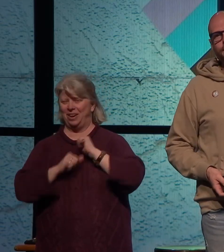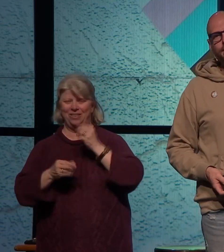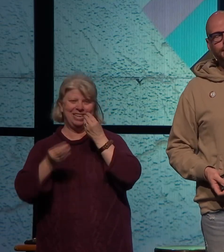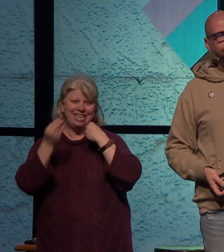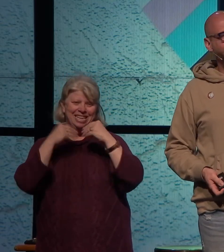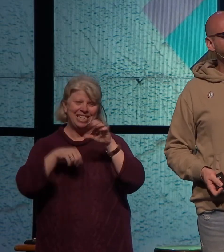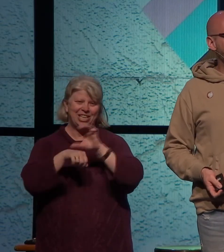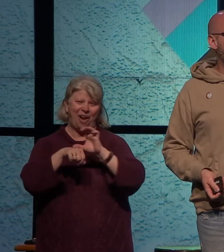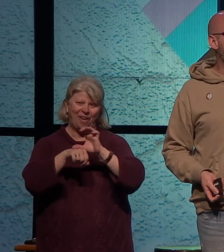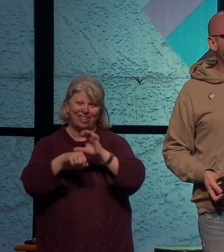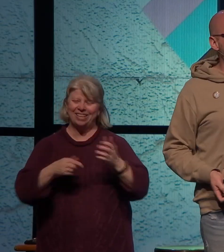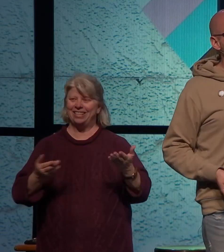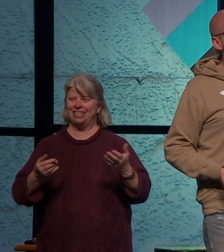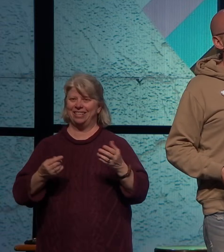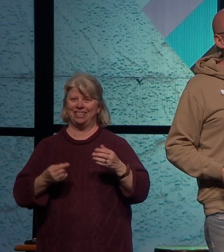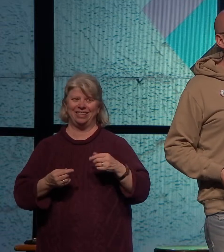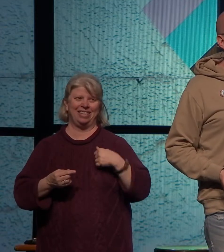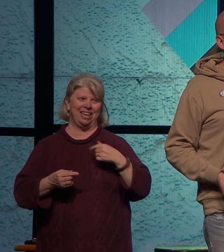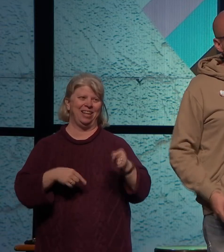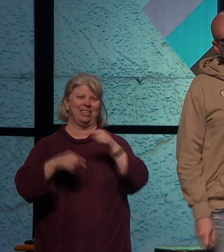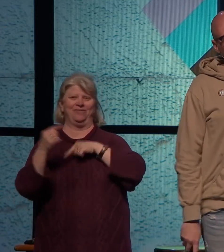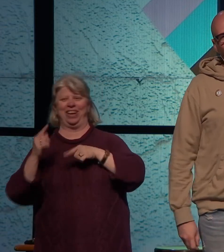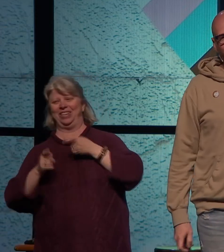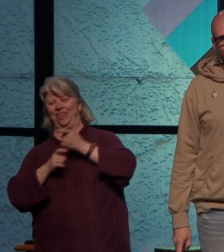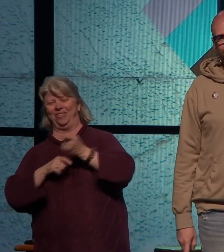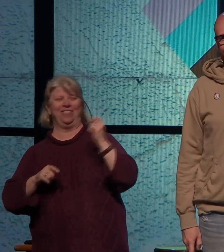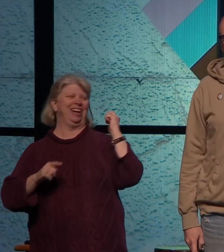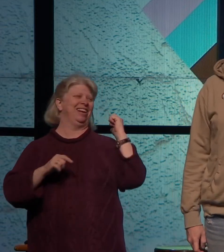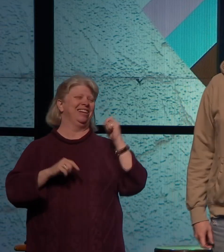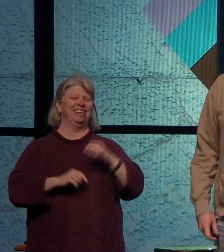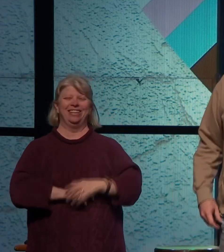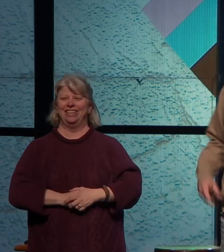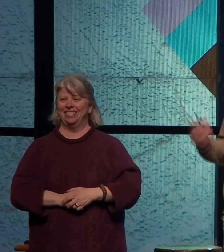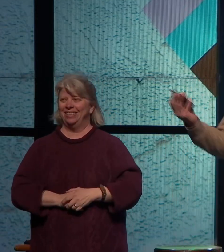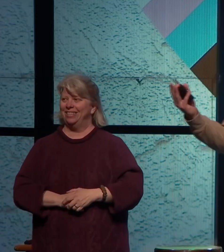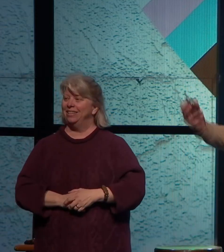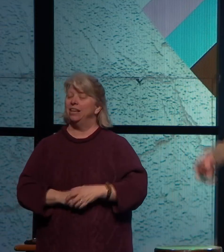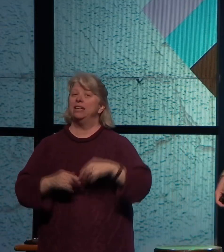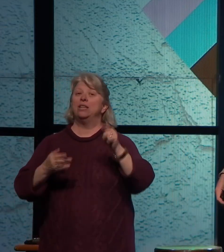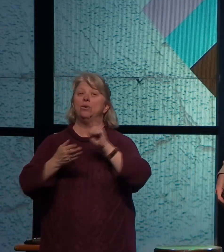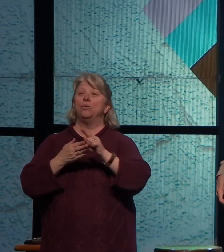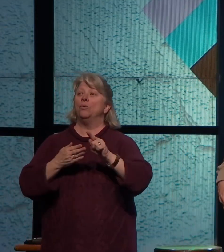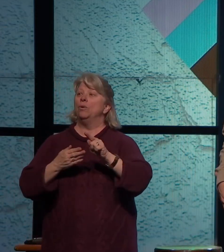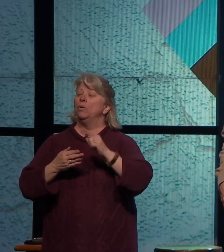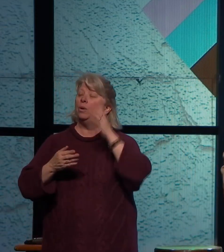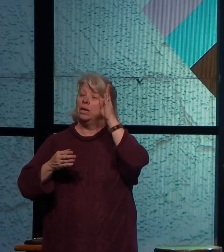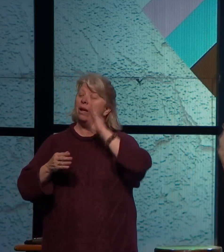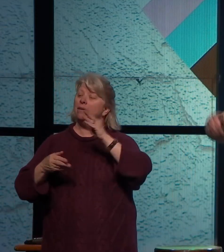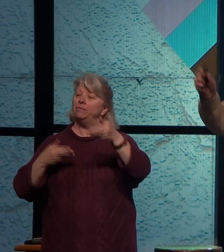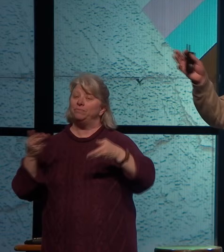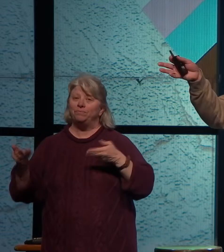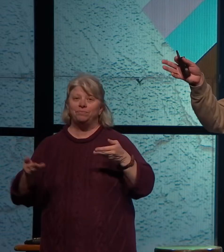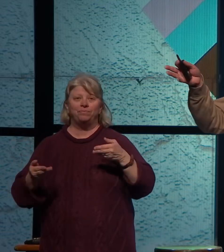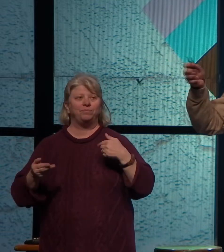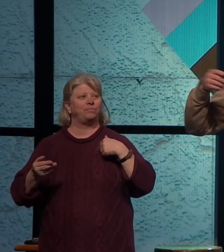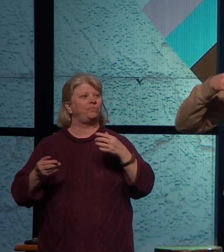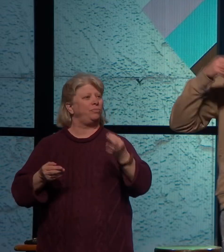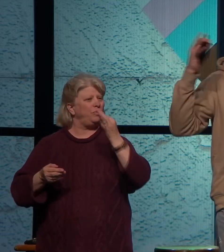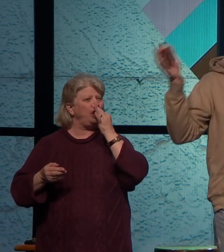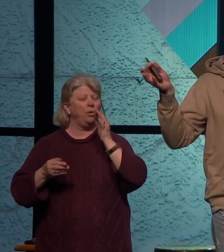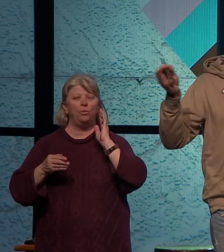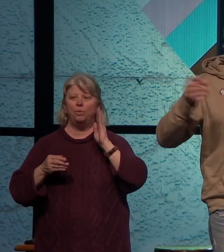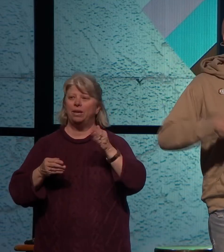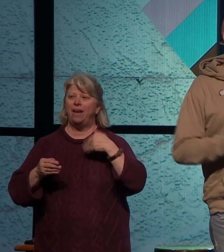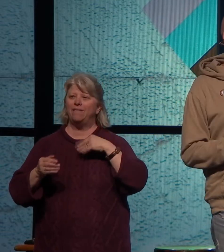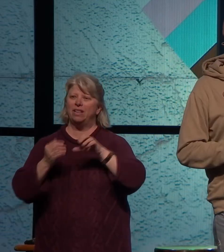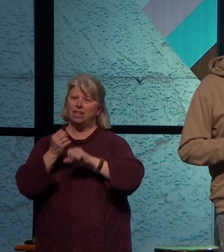chocolate. It's a throwback joke to the game, in case you're wondering. So this week, what's God inviting you into? We're going to have communion. We're